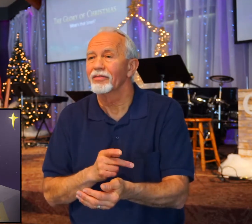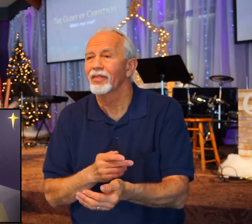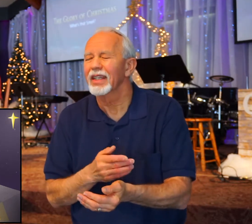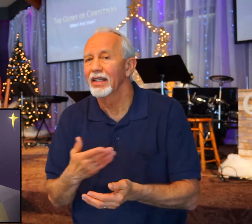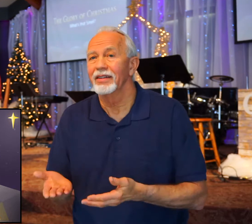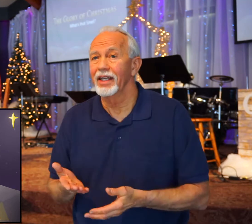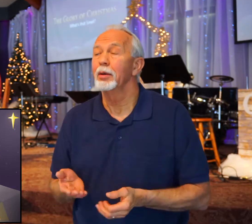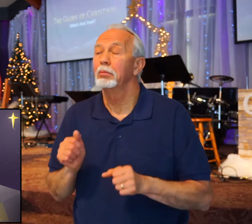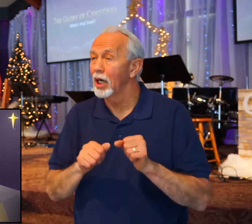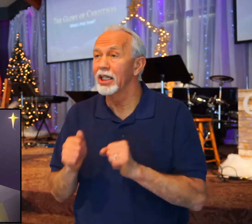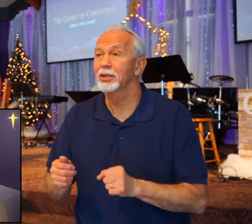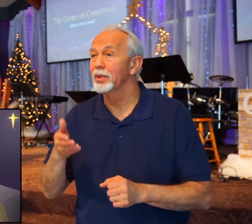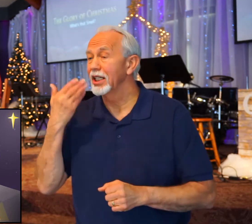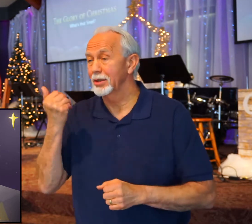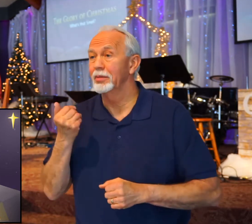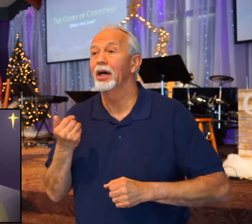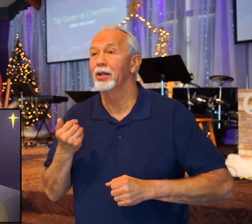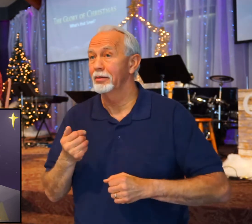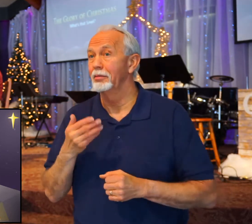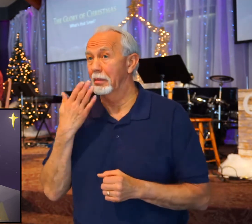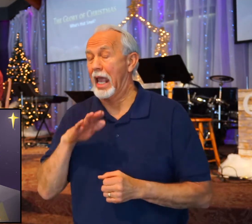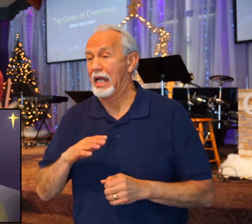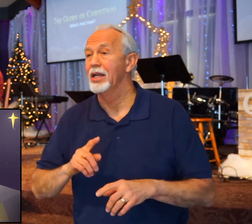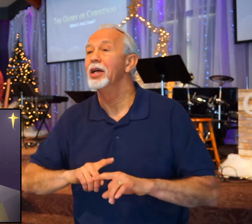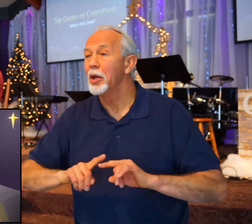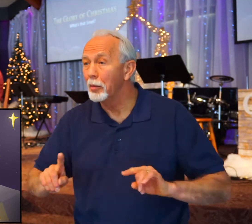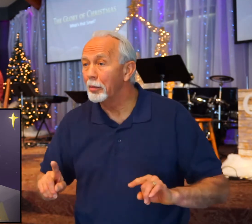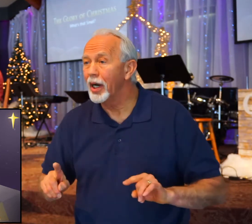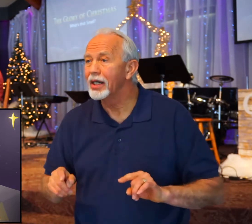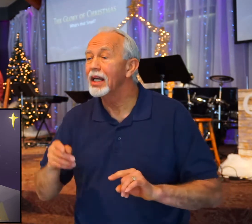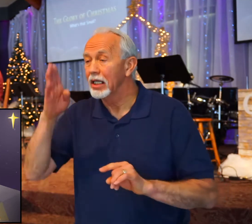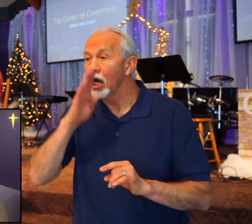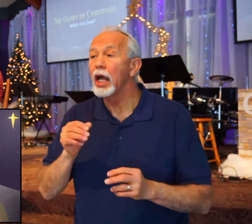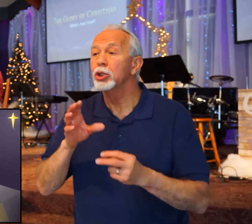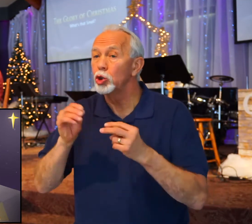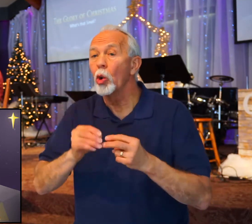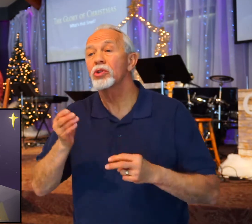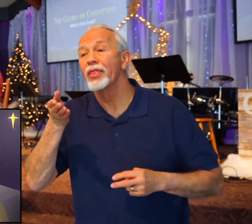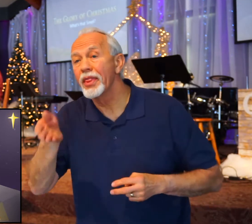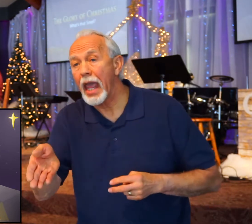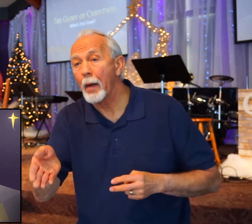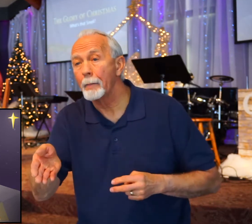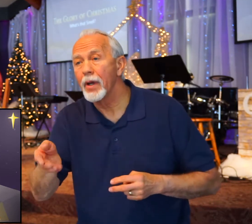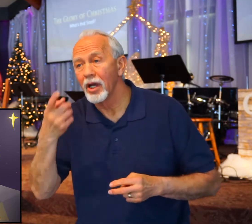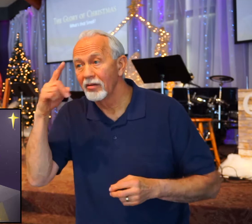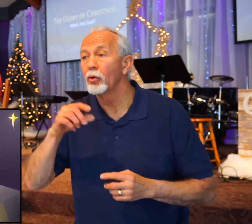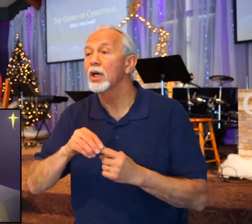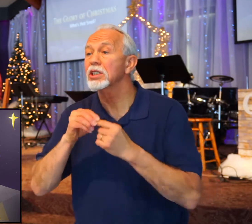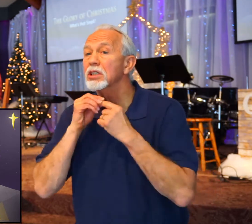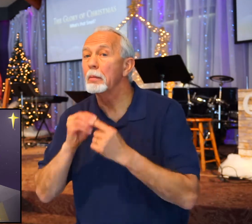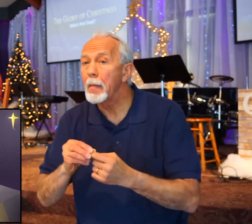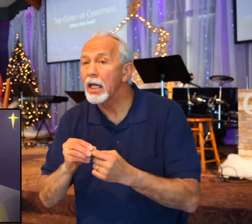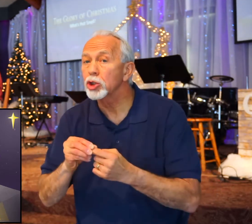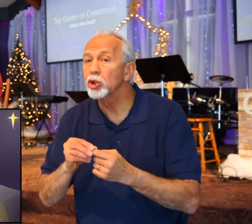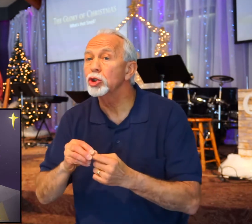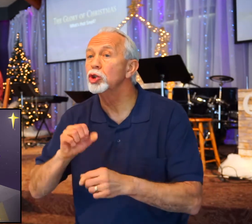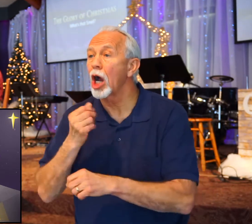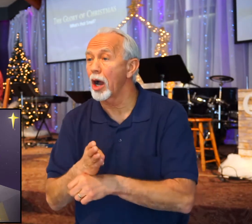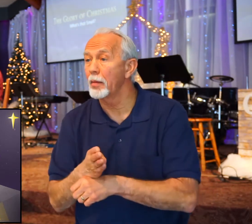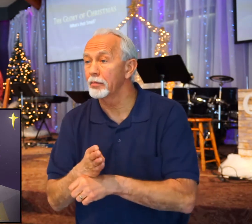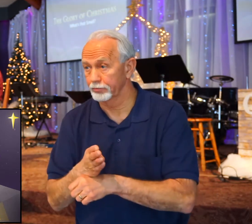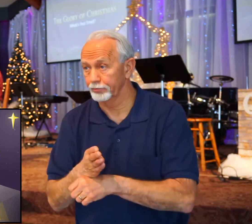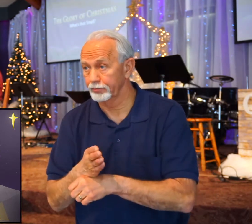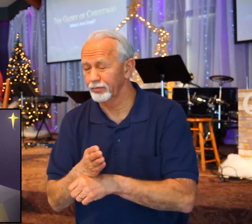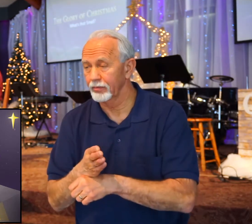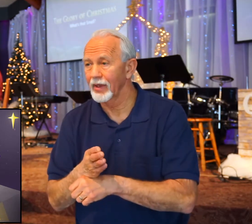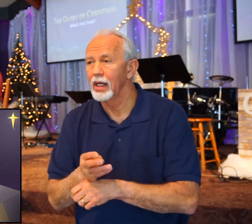They probably smelled quite a bit. But yet, God chose them for a very special task. And I want you to